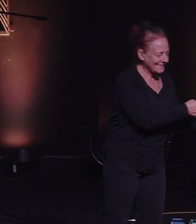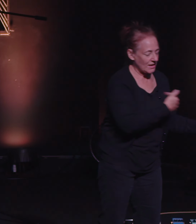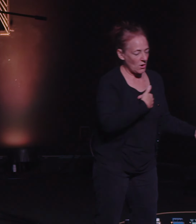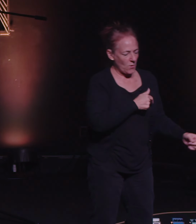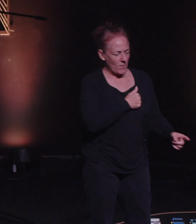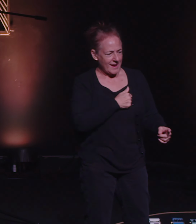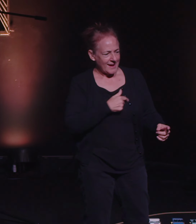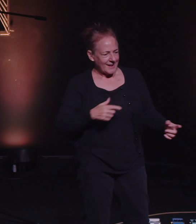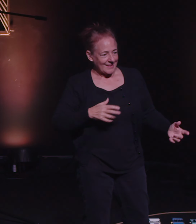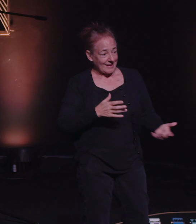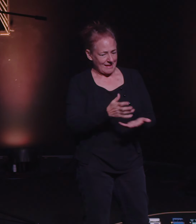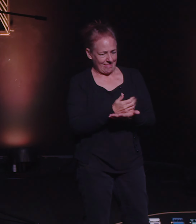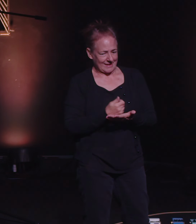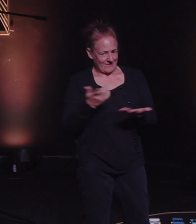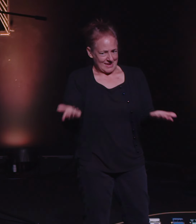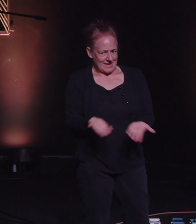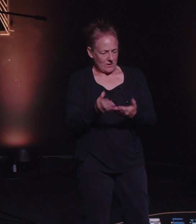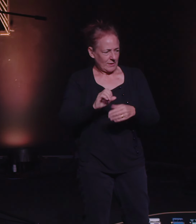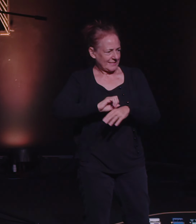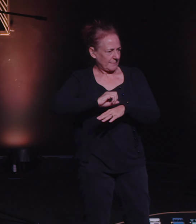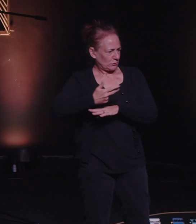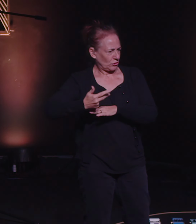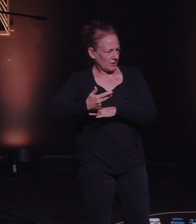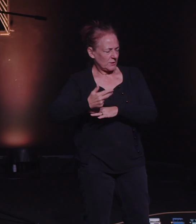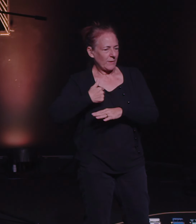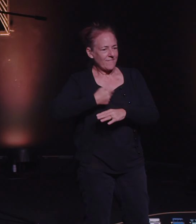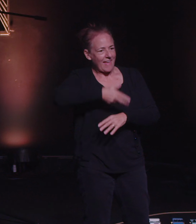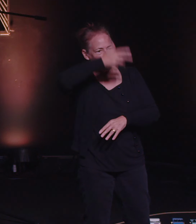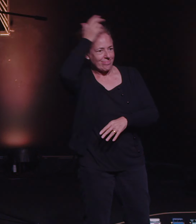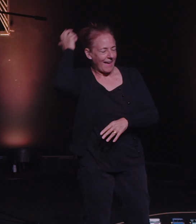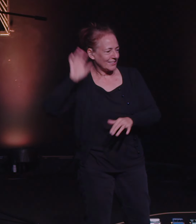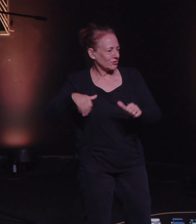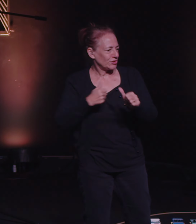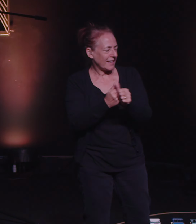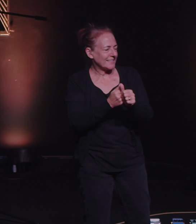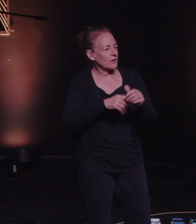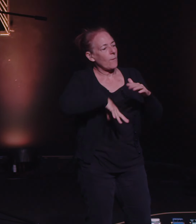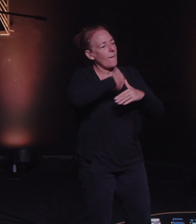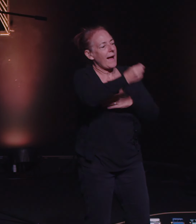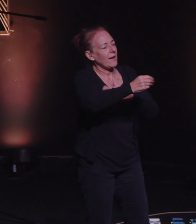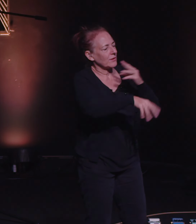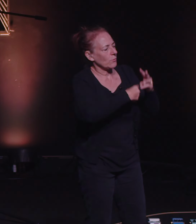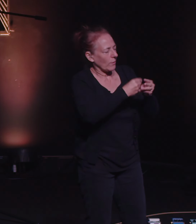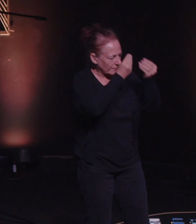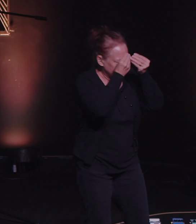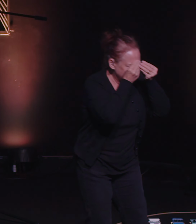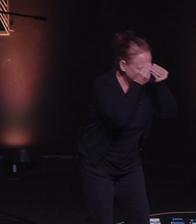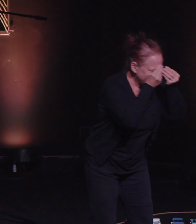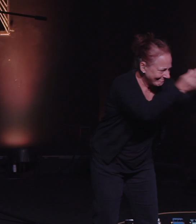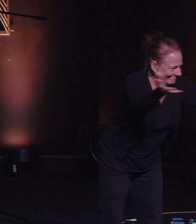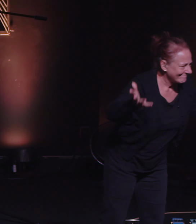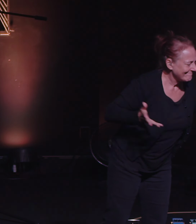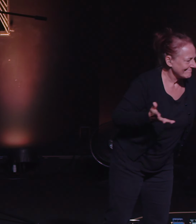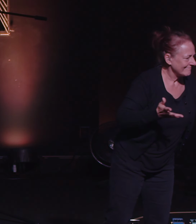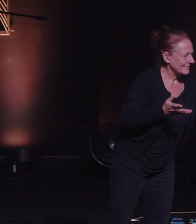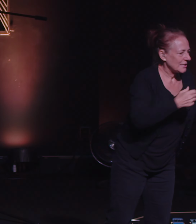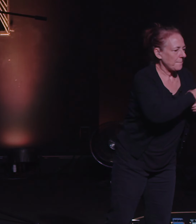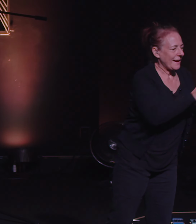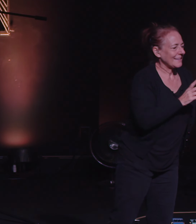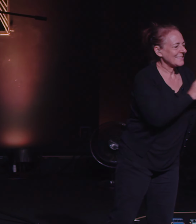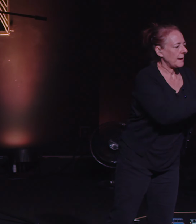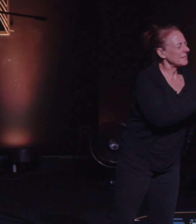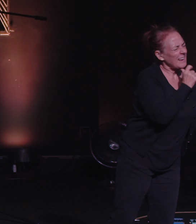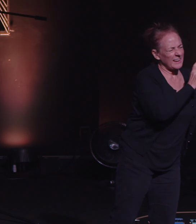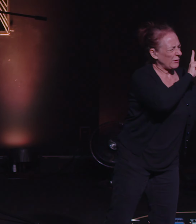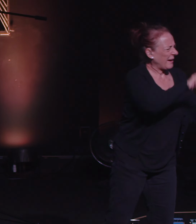we collectively at Simple Church have a lion to chase, and that is to go out into the world and make disciples. It's not to come to church and be